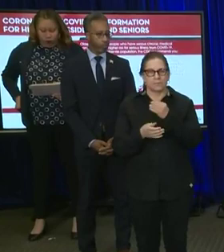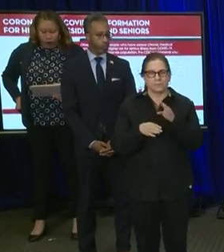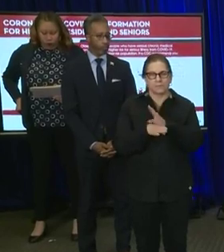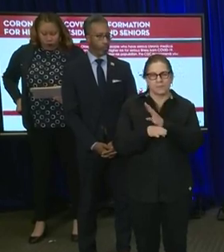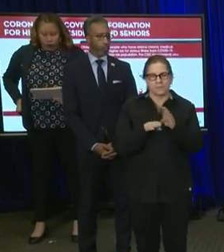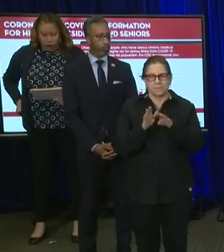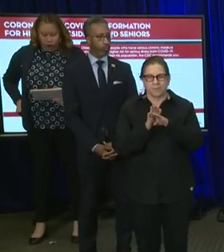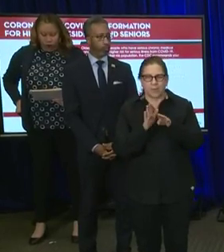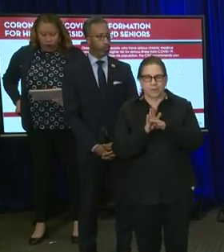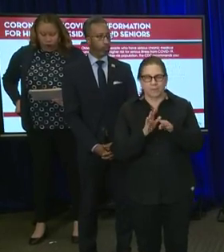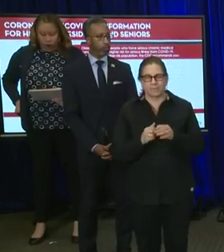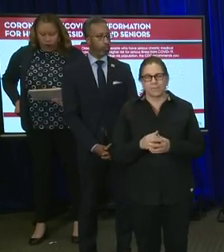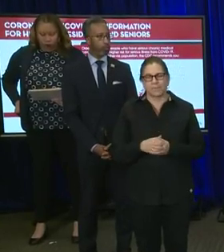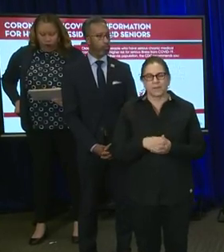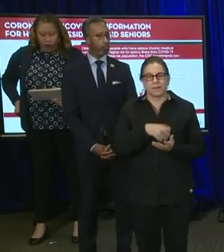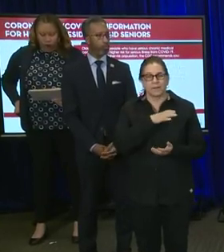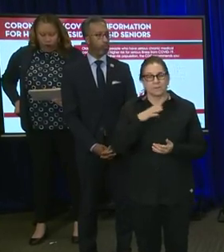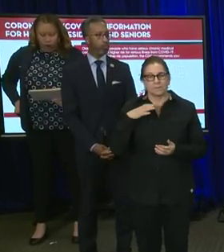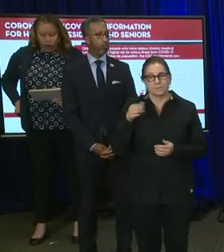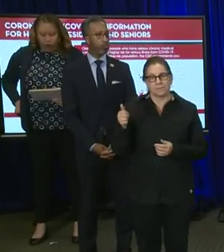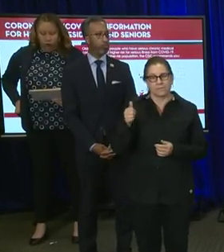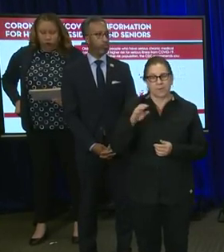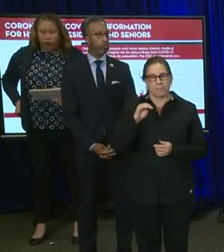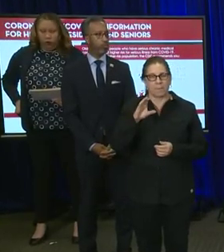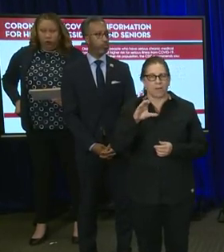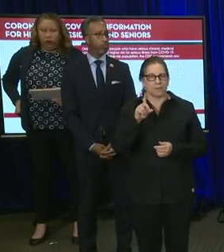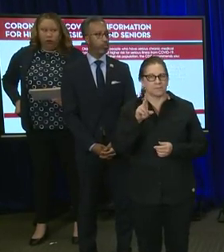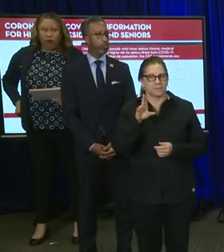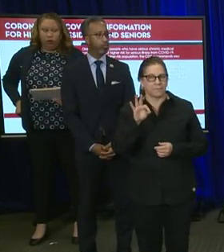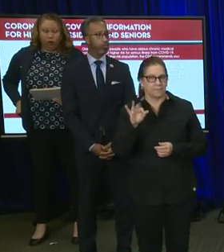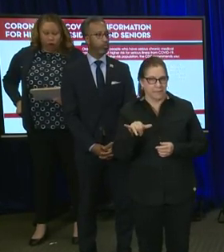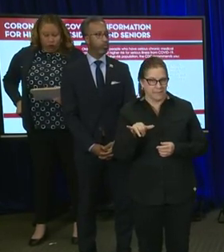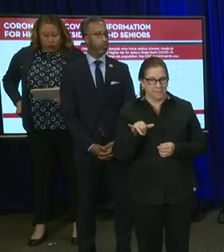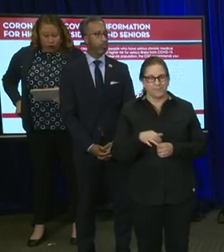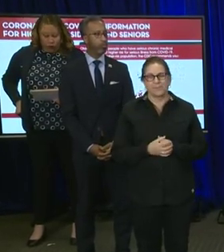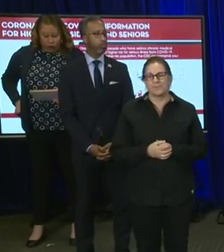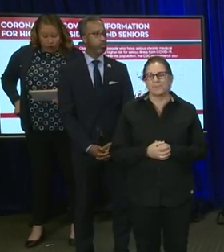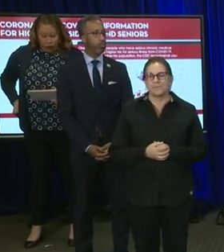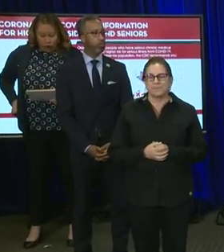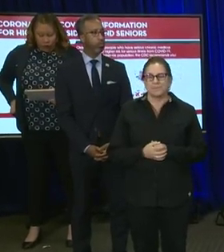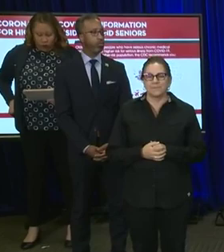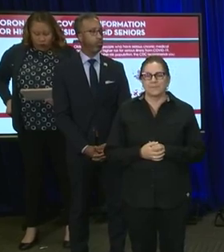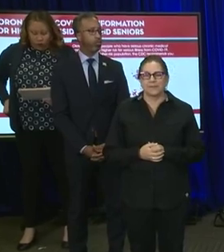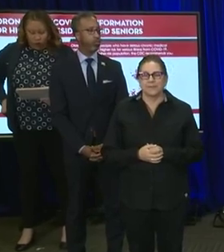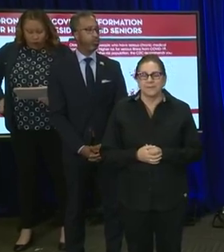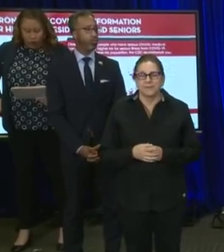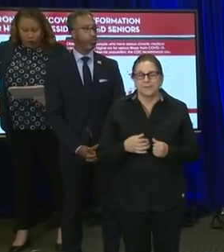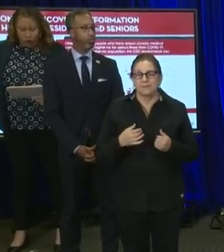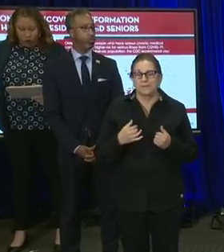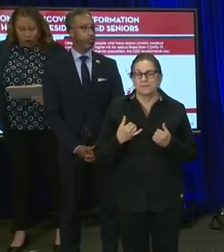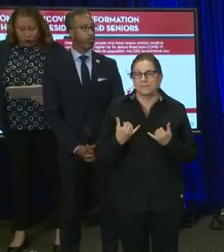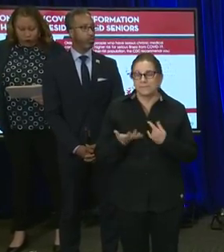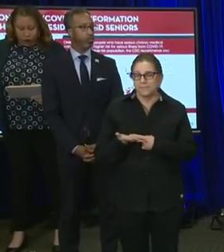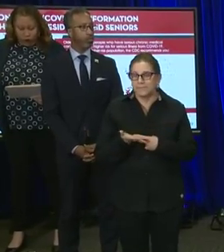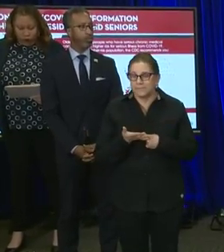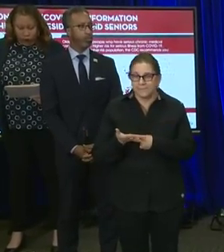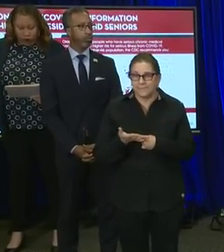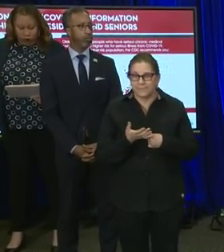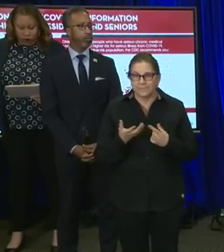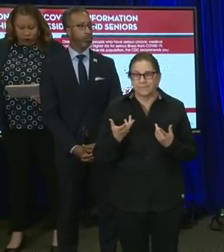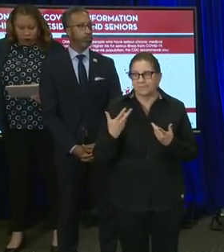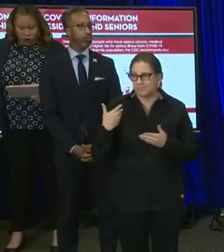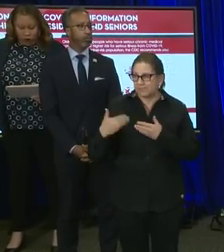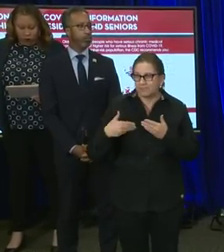partnership. One of our top priorities while we still carry out the response is to start thinking about the